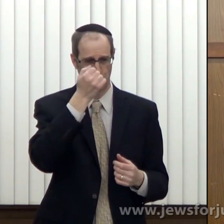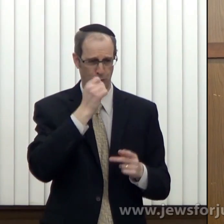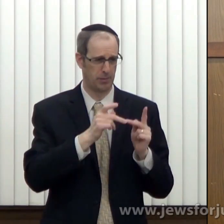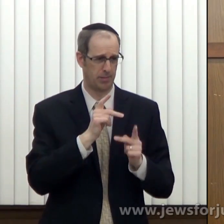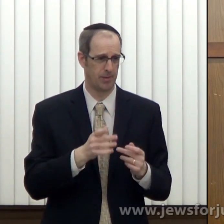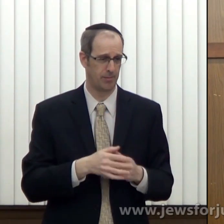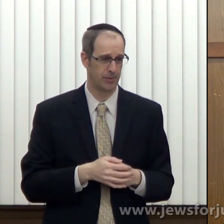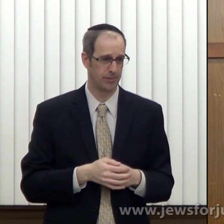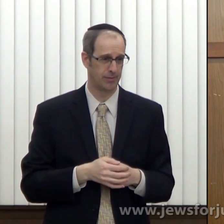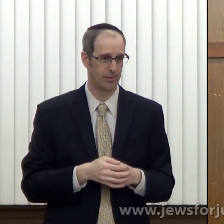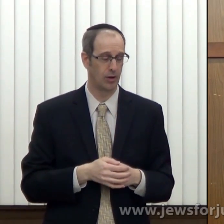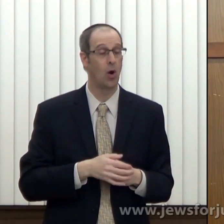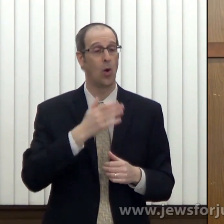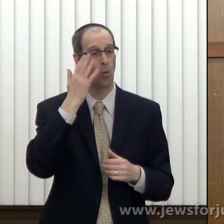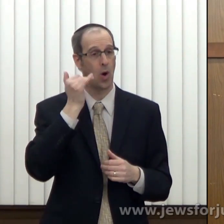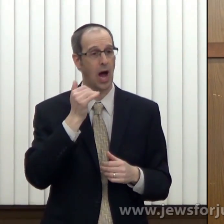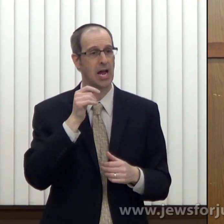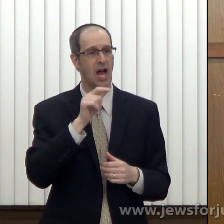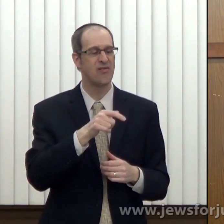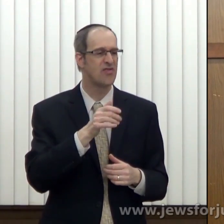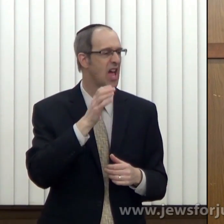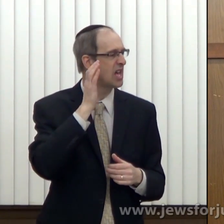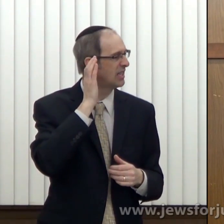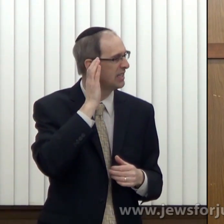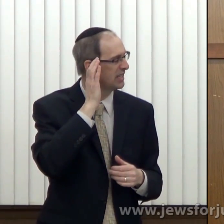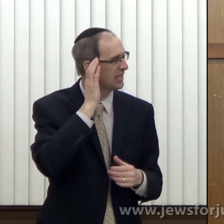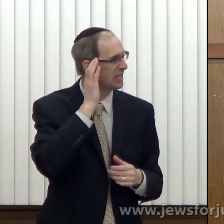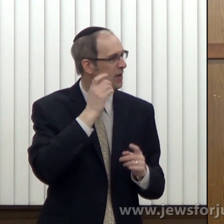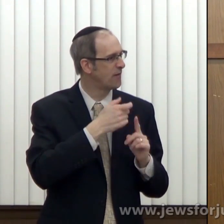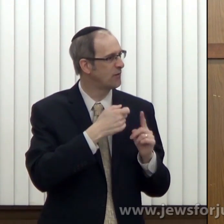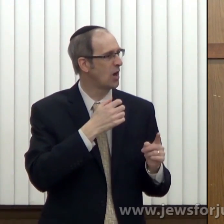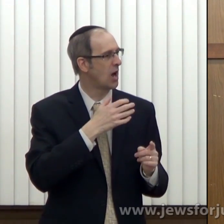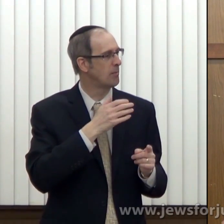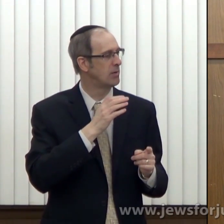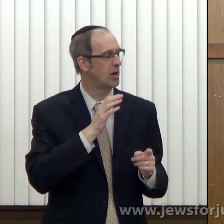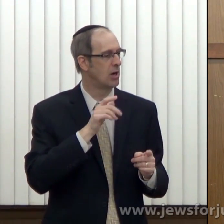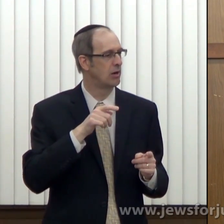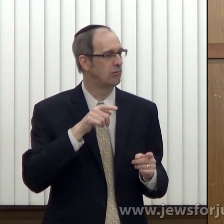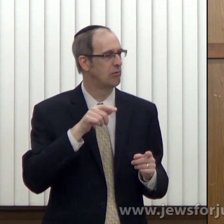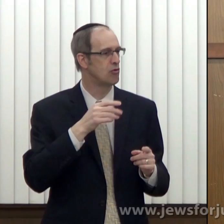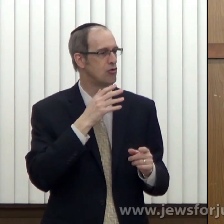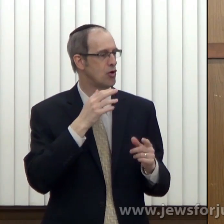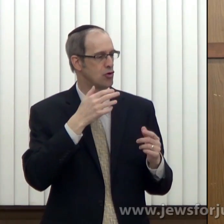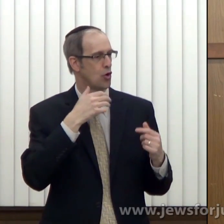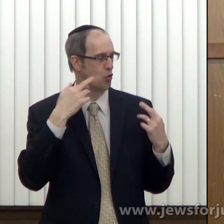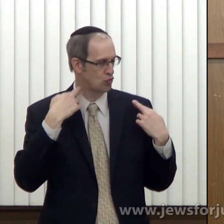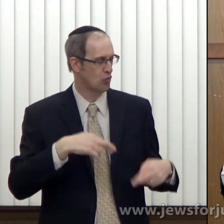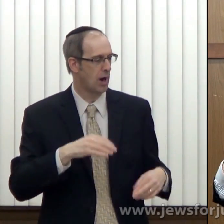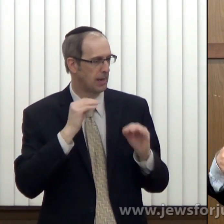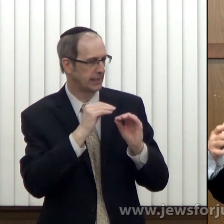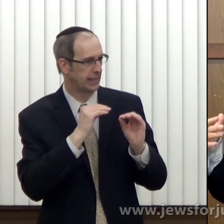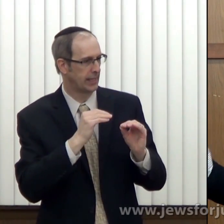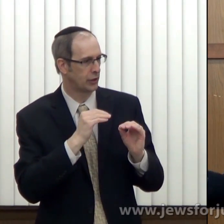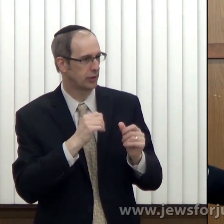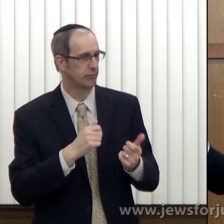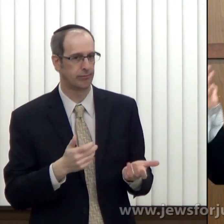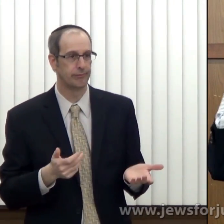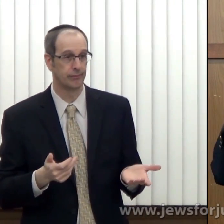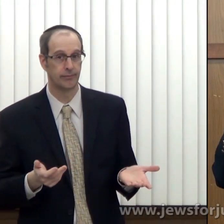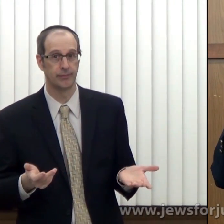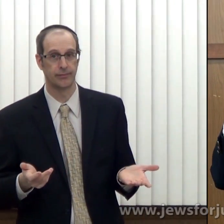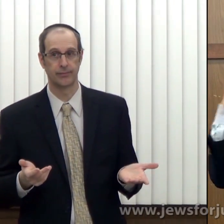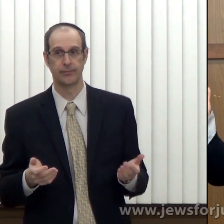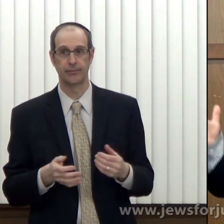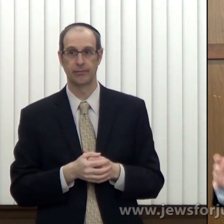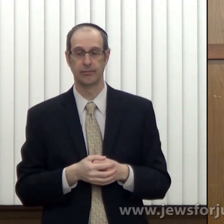stupid because they listen to what the rabbis teach. That's what he told me. He said, the Jews are very stupid because